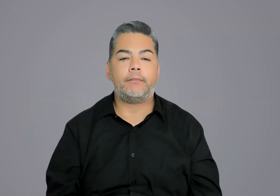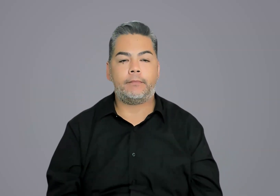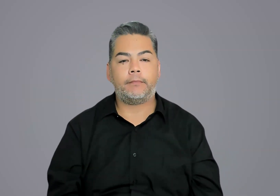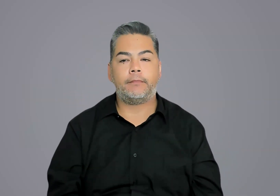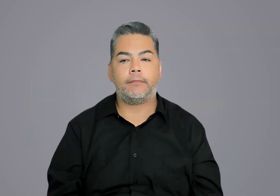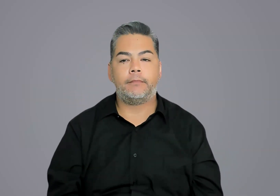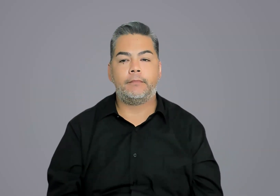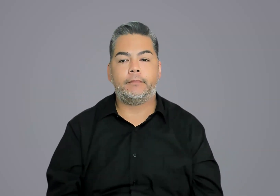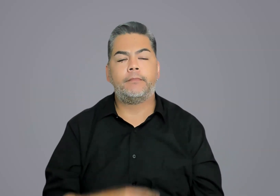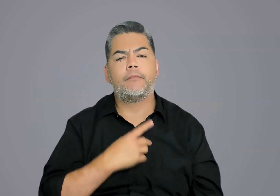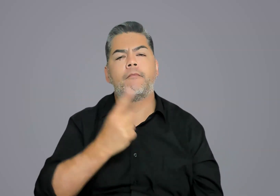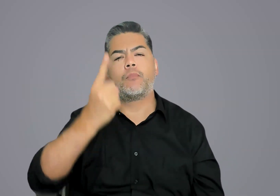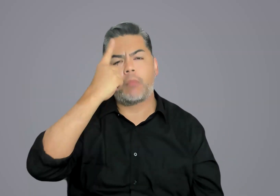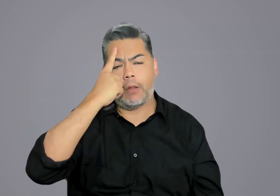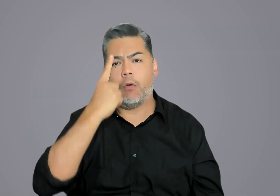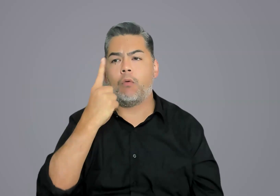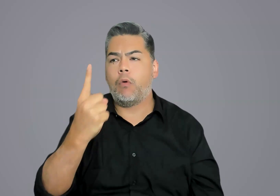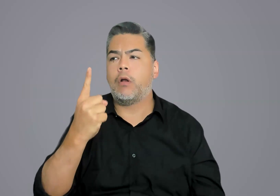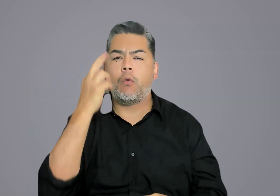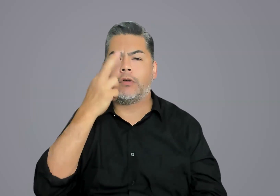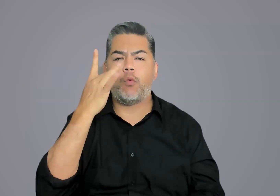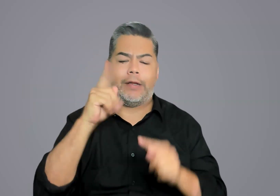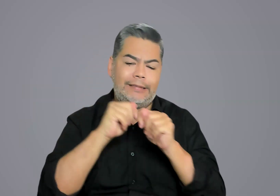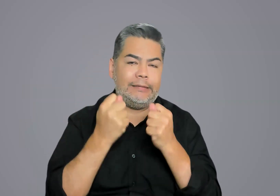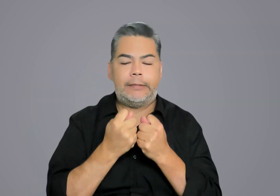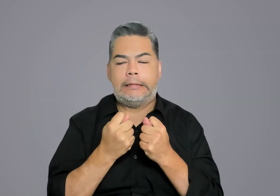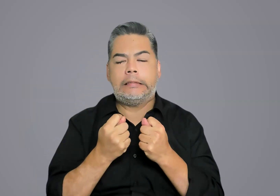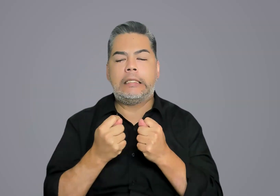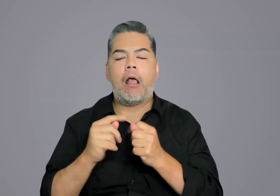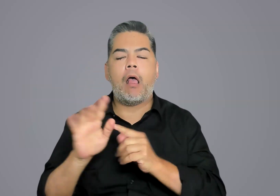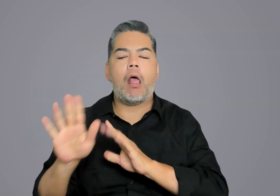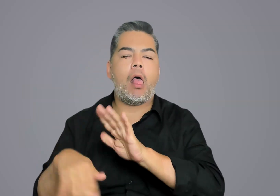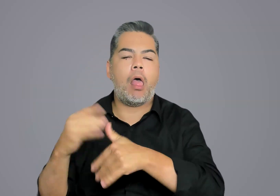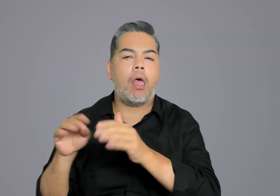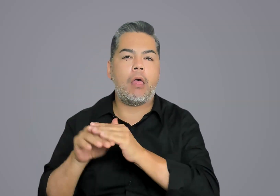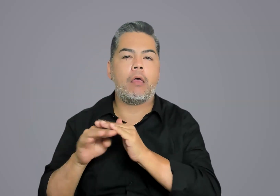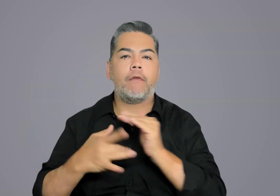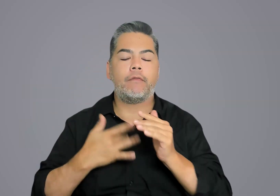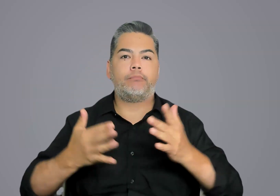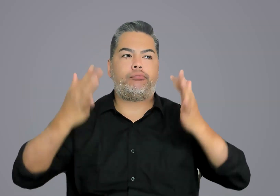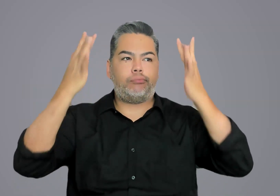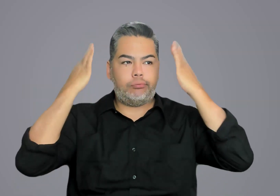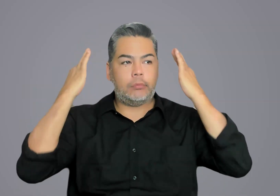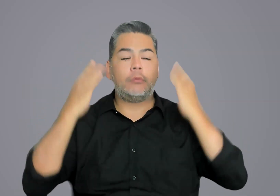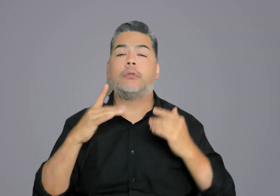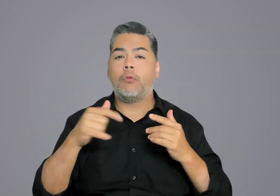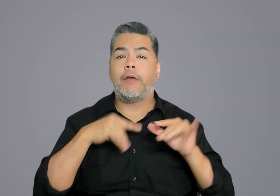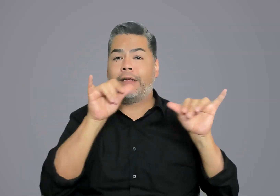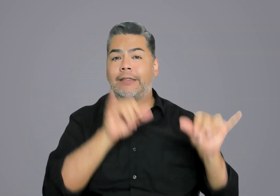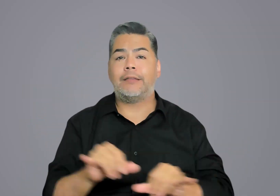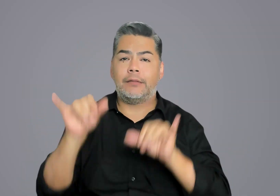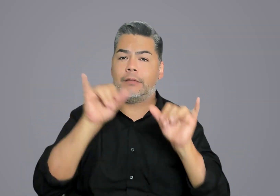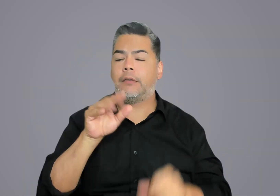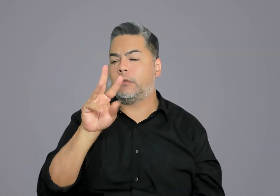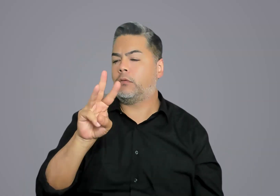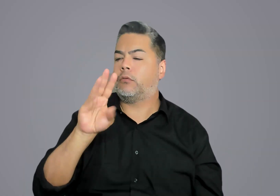I think one reason teams hesitate to tackle accessibility is because it feels overwhelming. We have standards like WCAG,